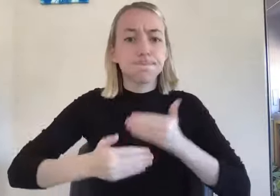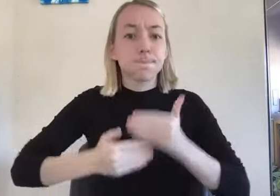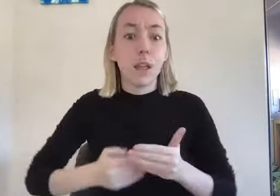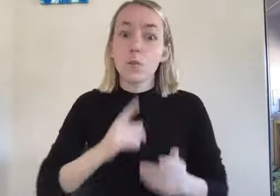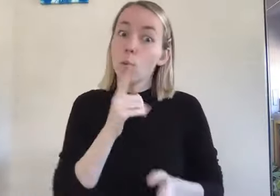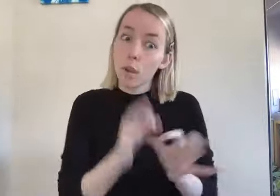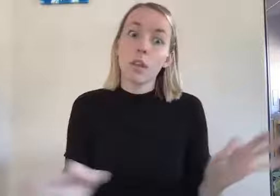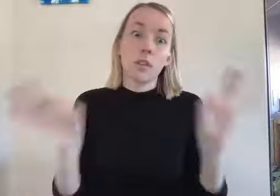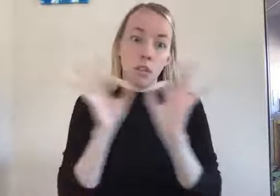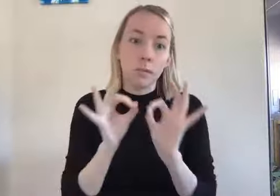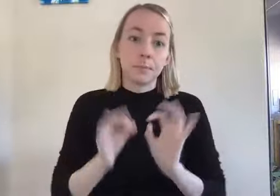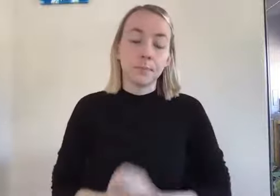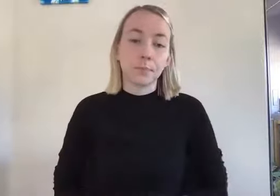was really, really important.